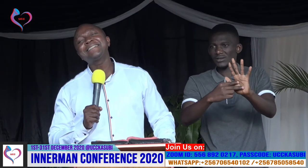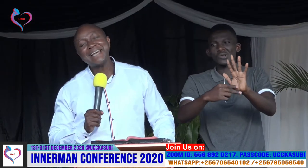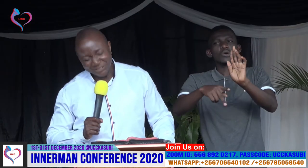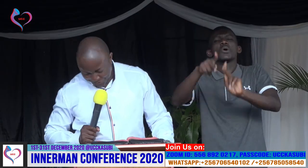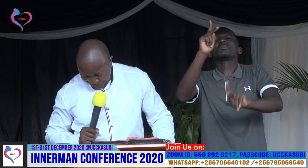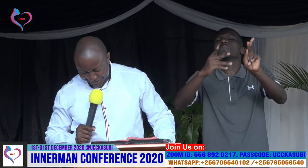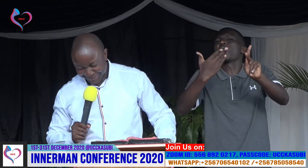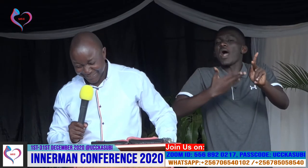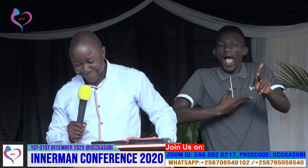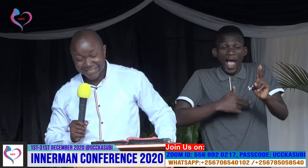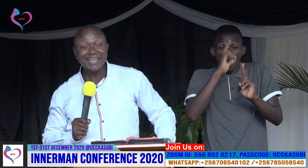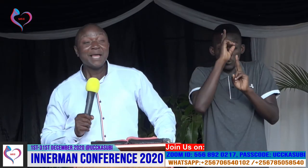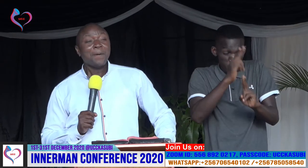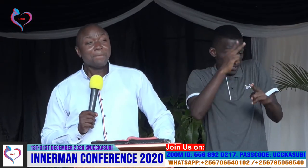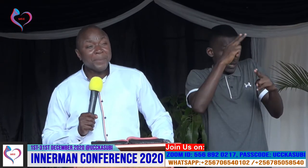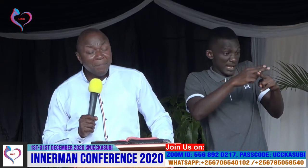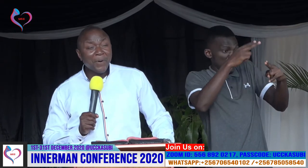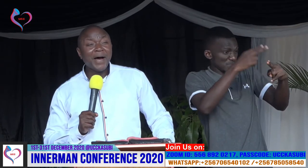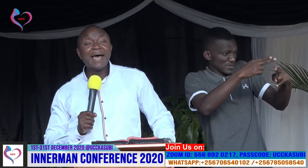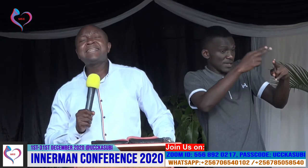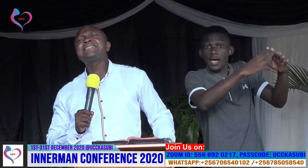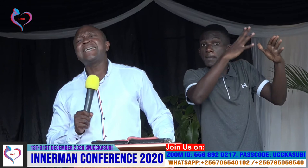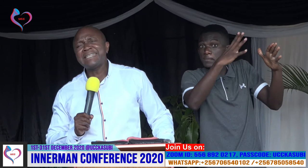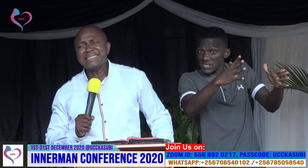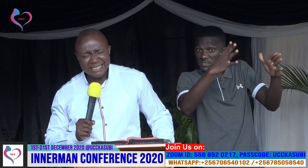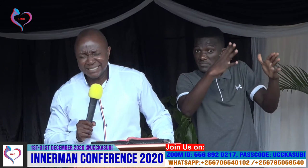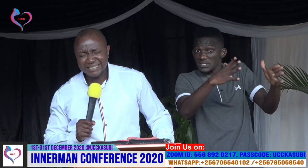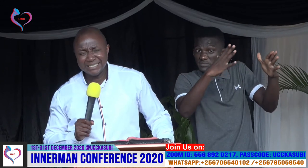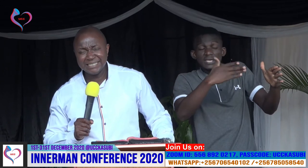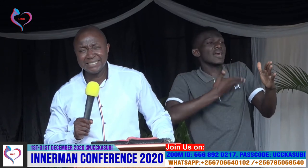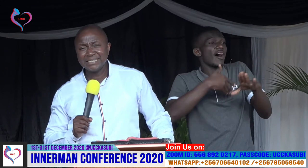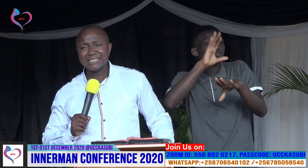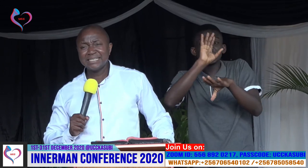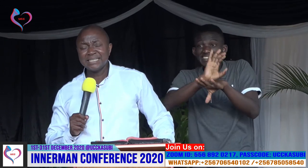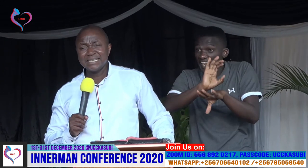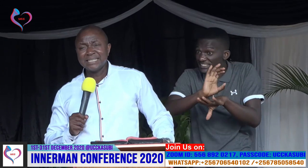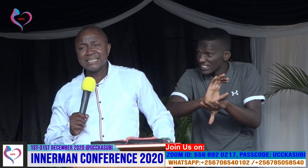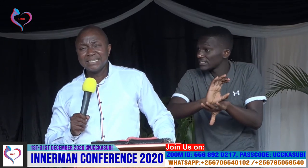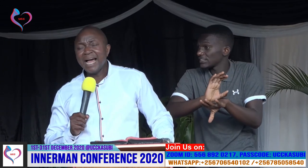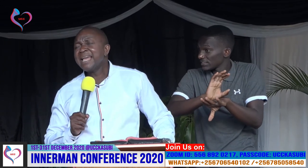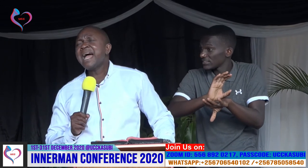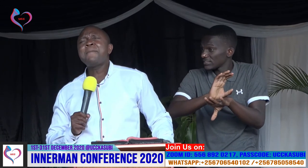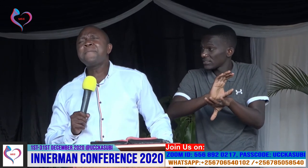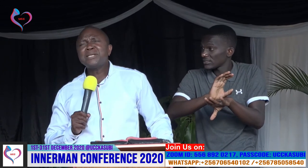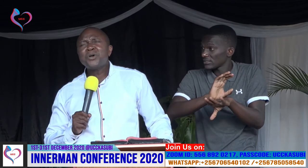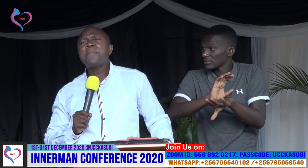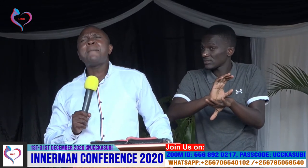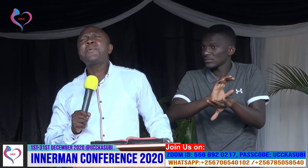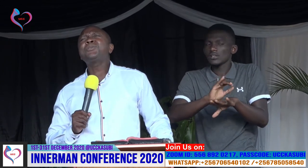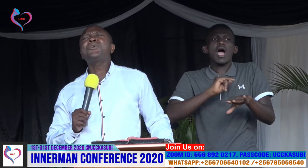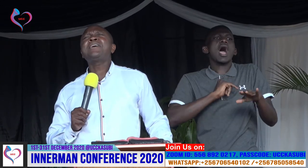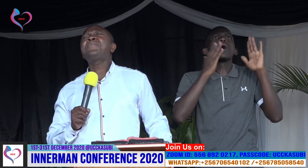had titles. People had churches. I am